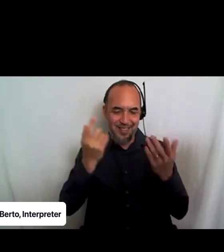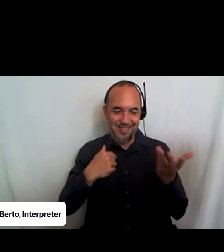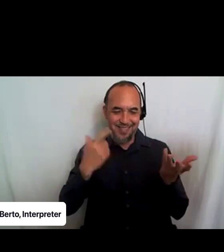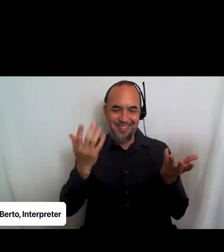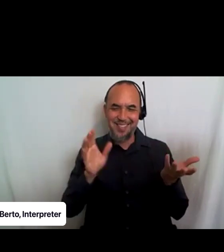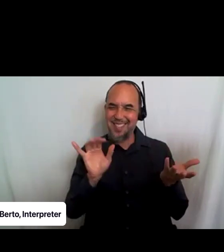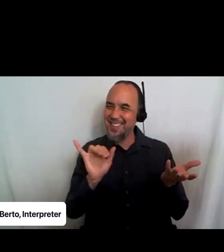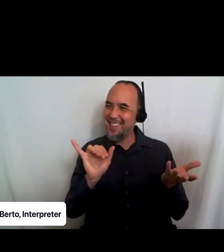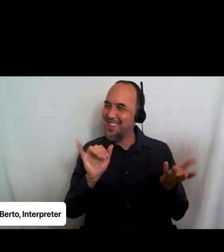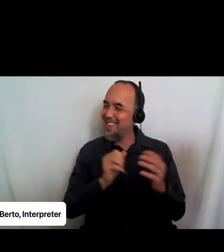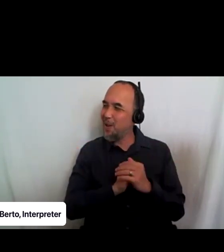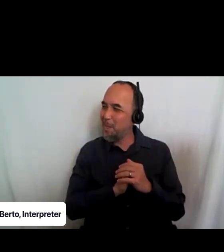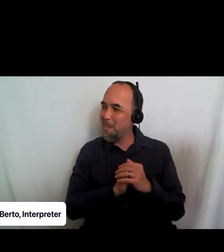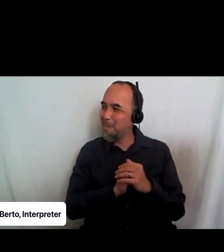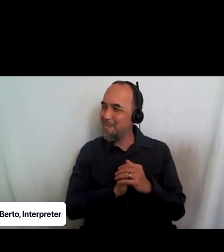like